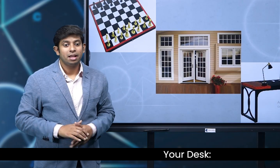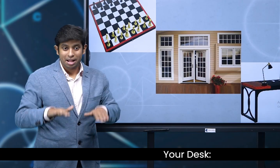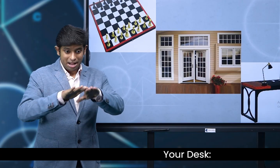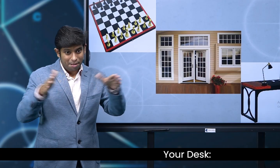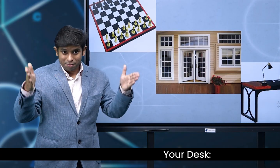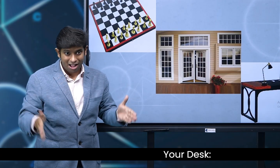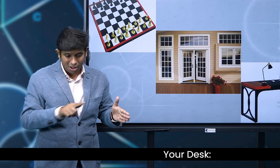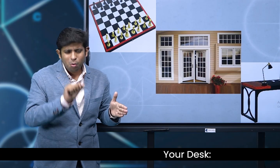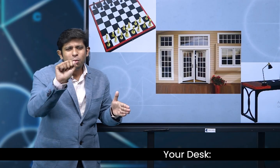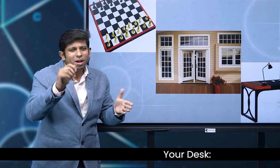Your desk.